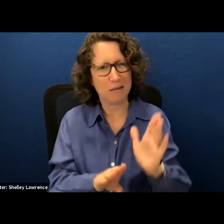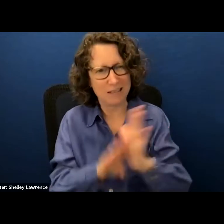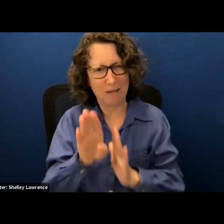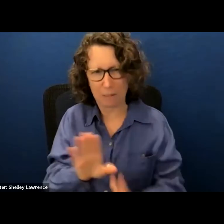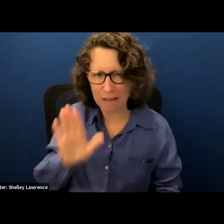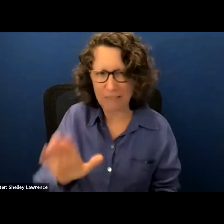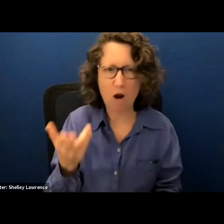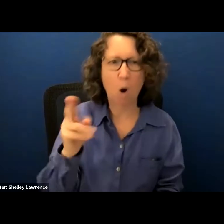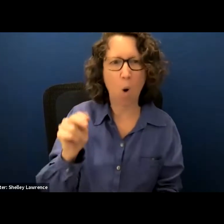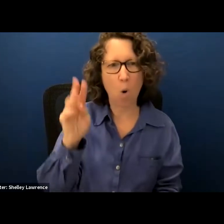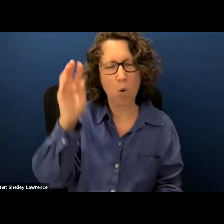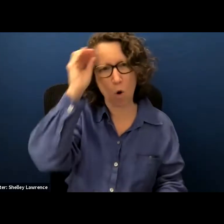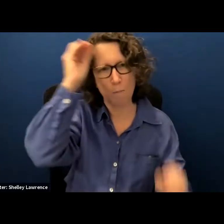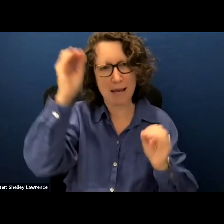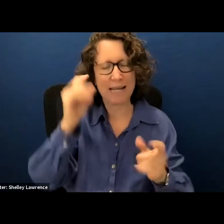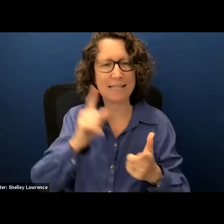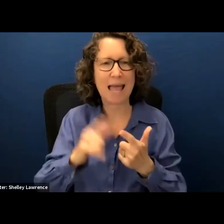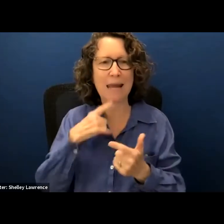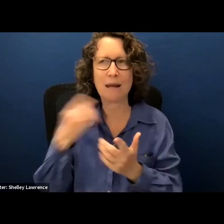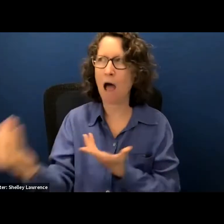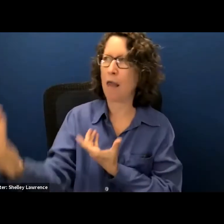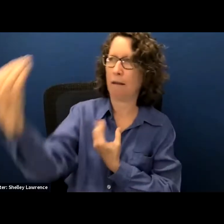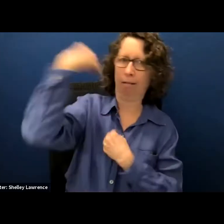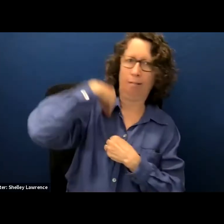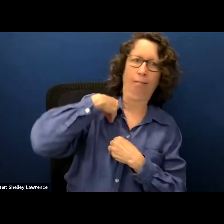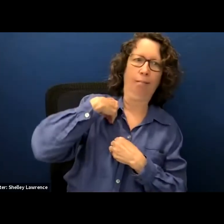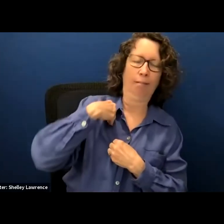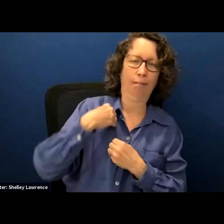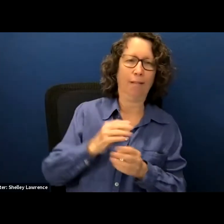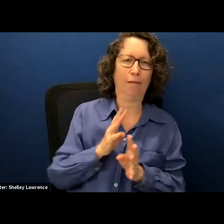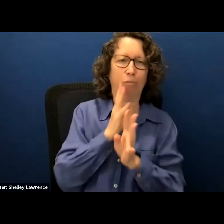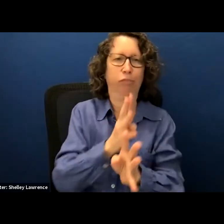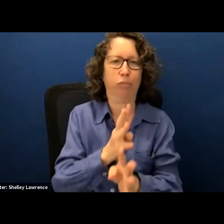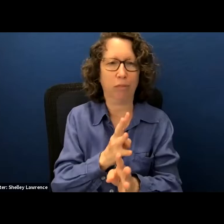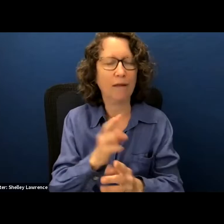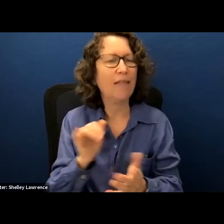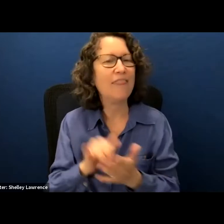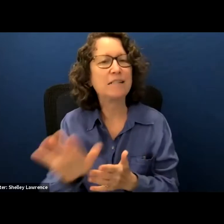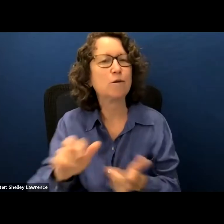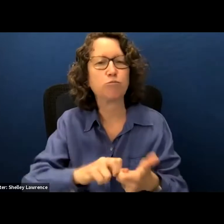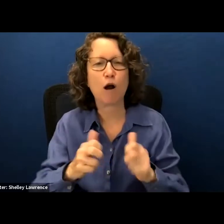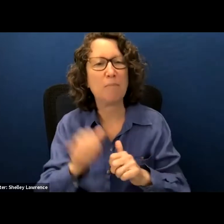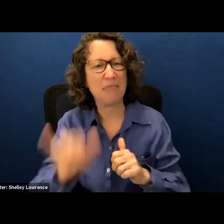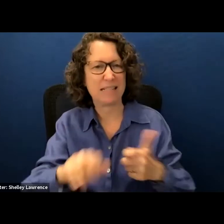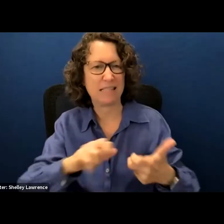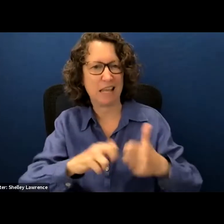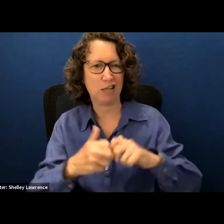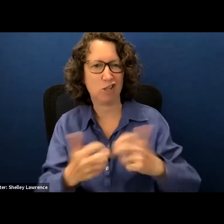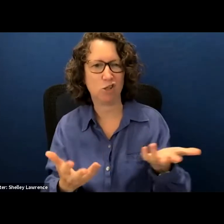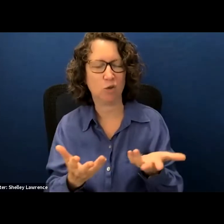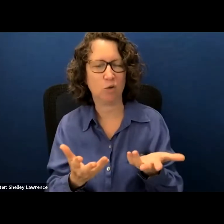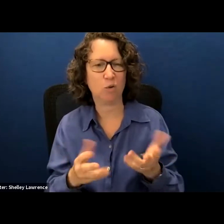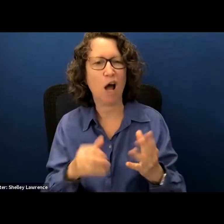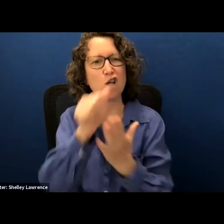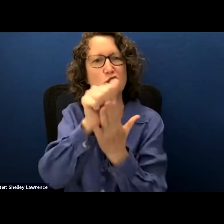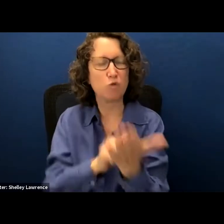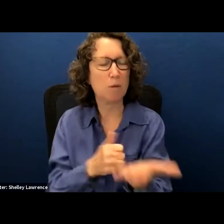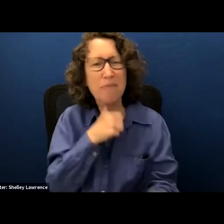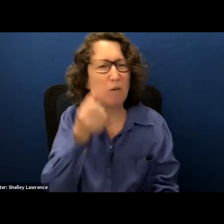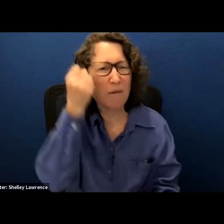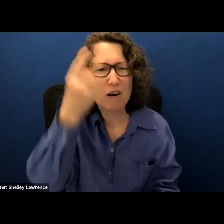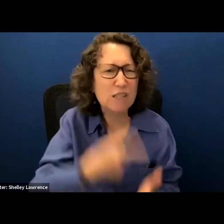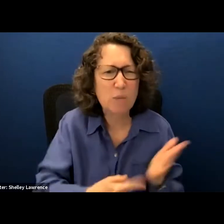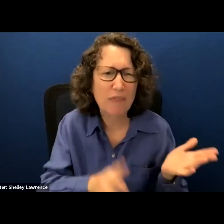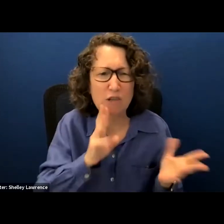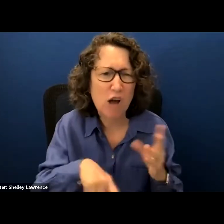their opinions and not putting a script in their mouth. And that's the problem. And that's the issue, is putting a script. They don't even understand what